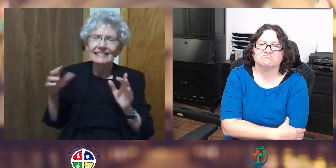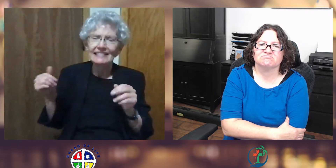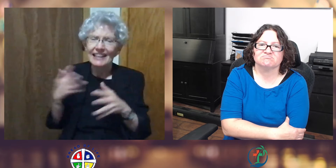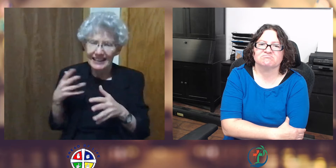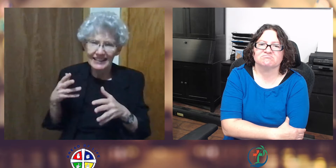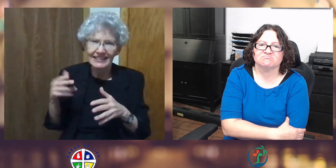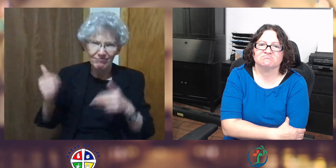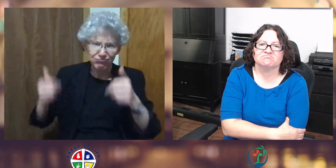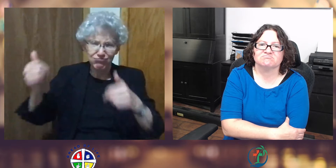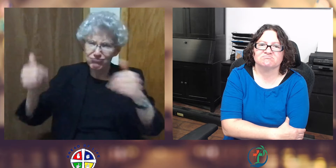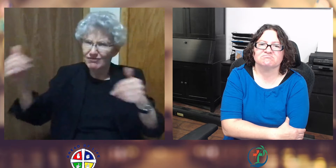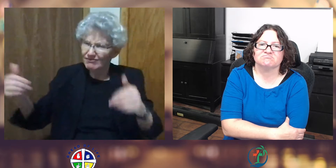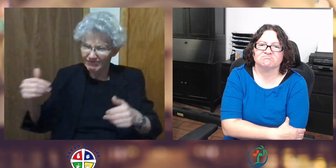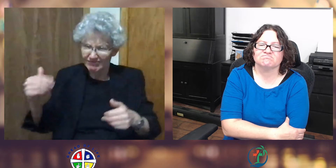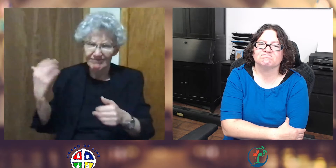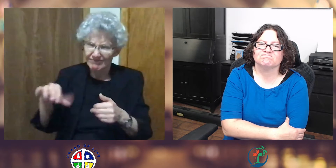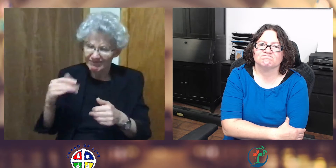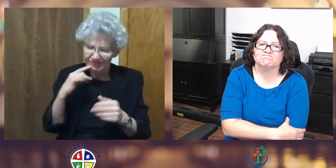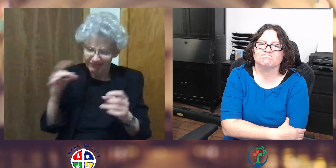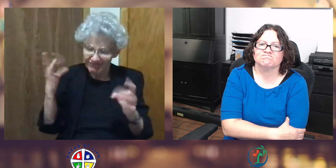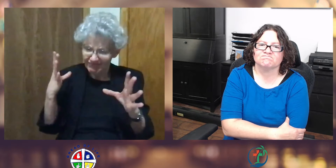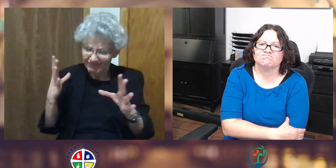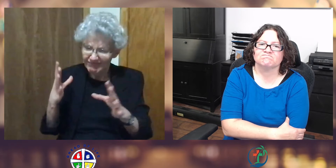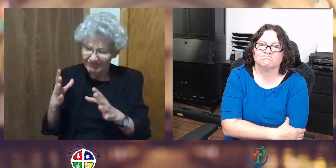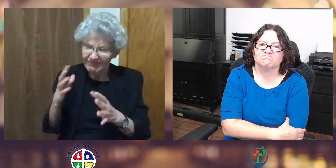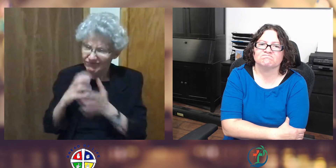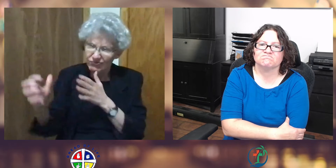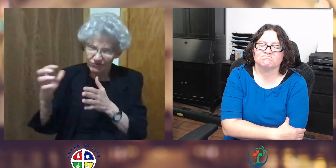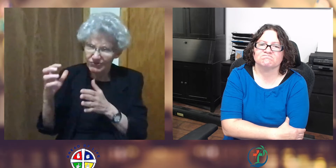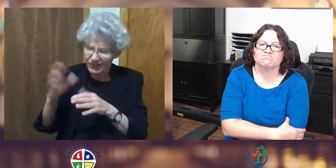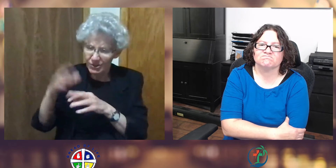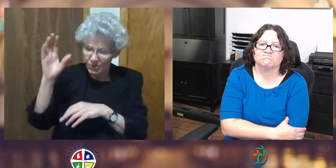Pharisee. He'll get over it.